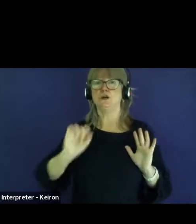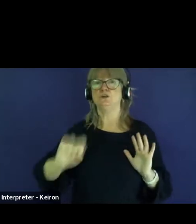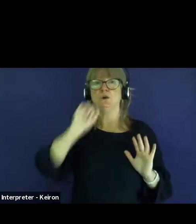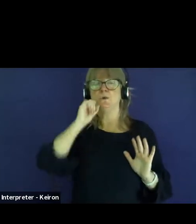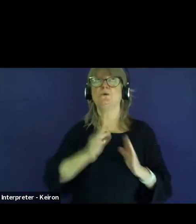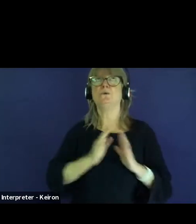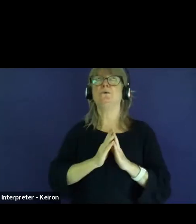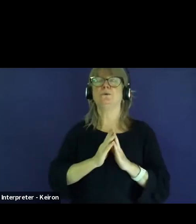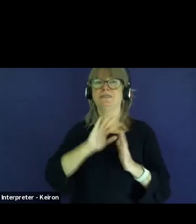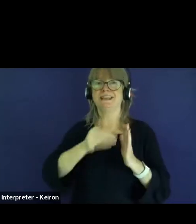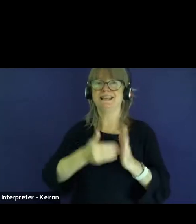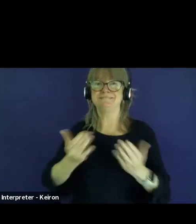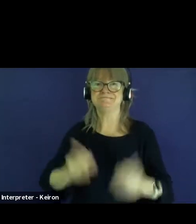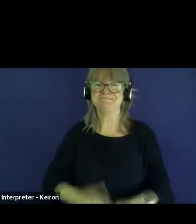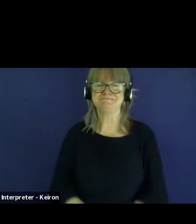it.